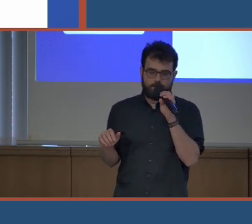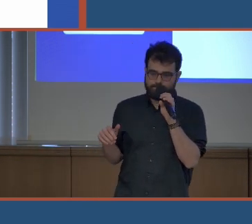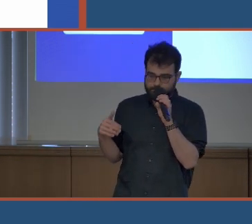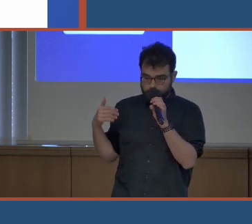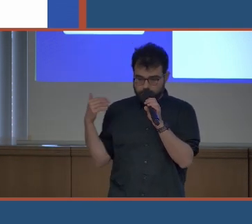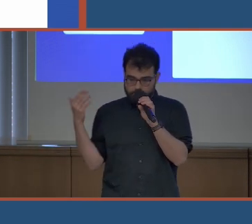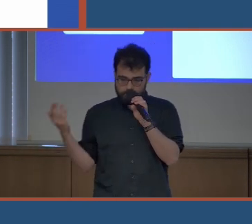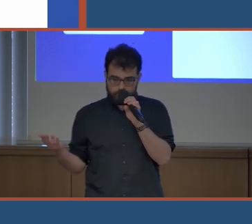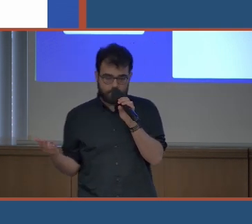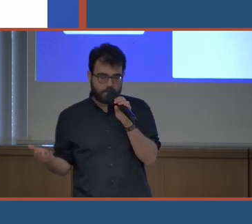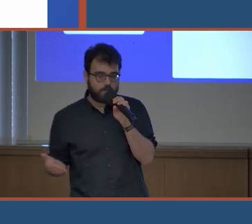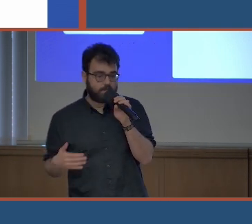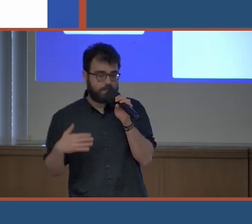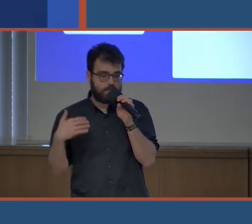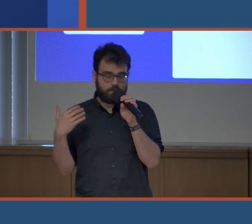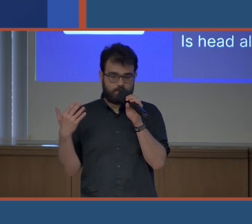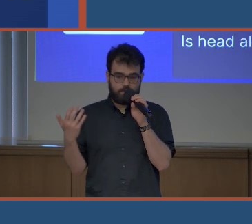that